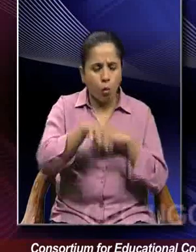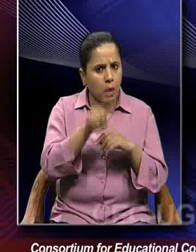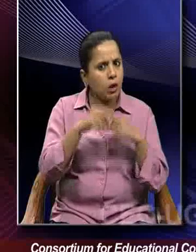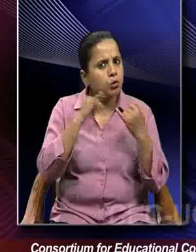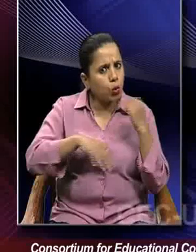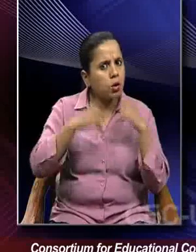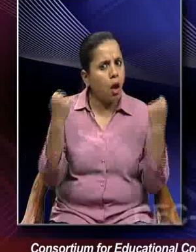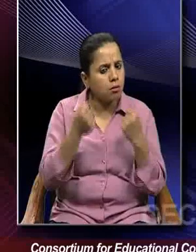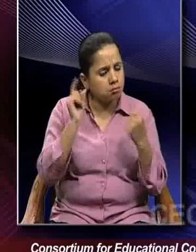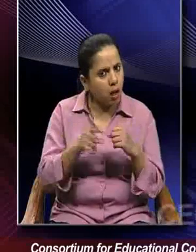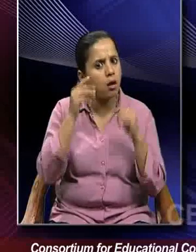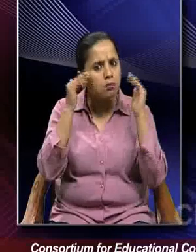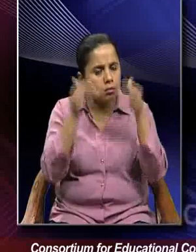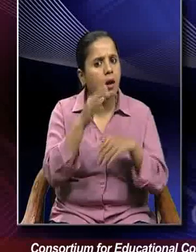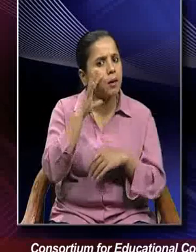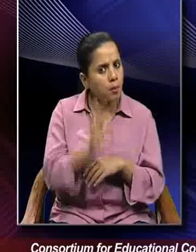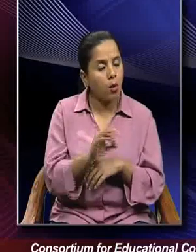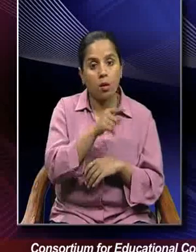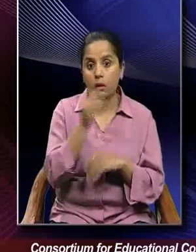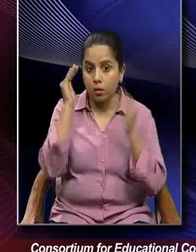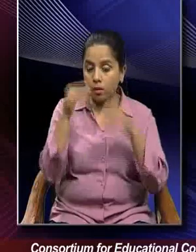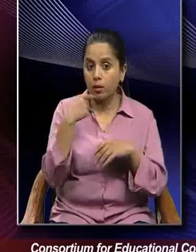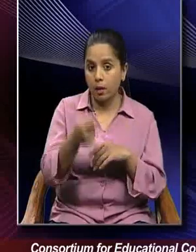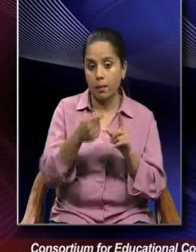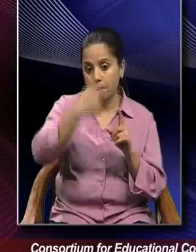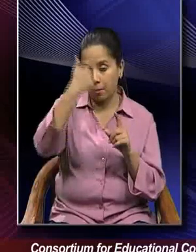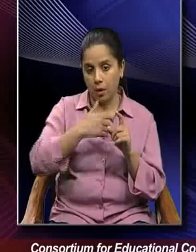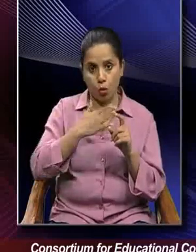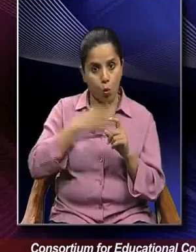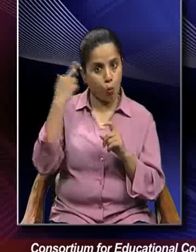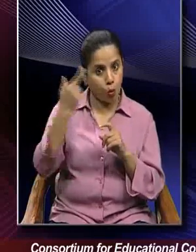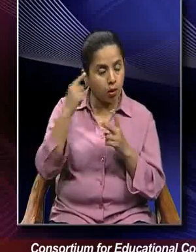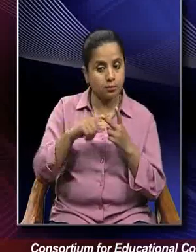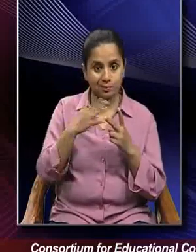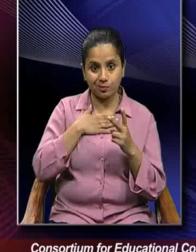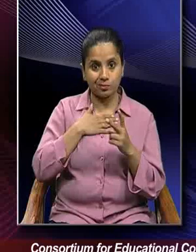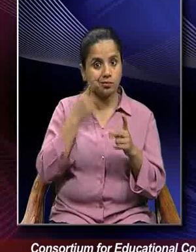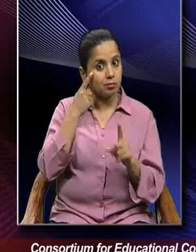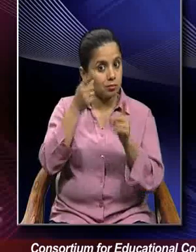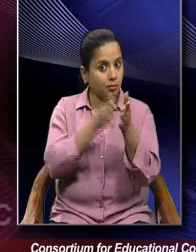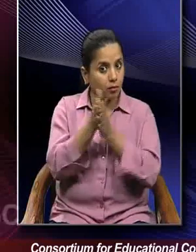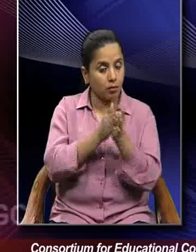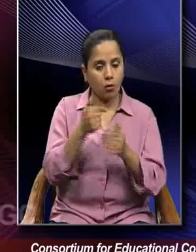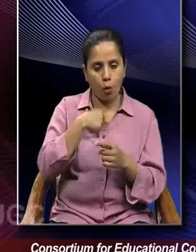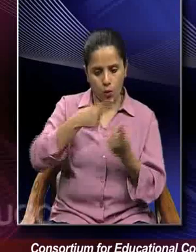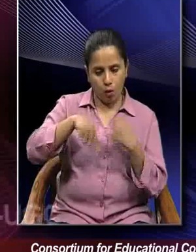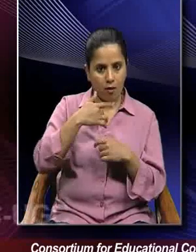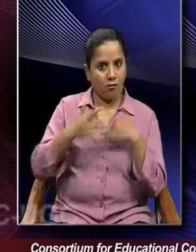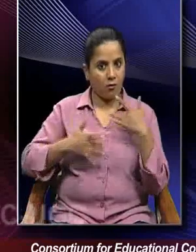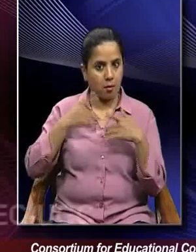with a purpose. He emphasized that personal reasons and motives that shape internal feelings